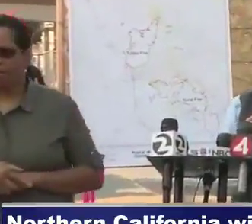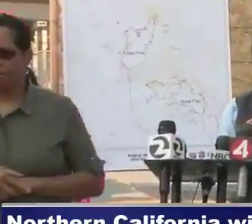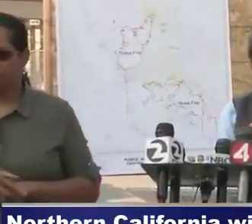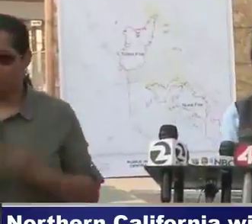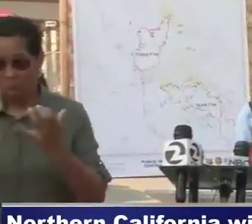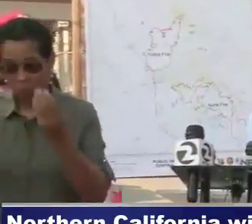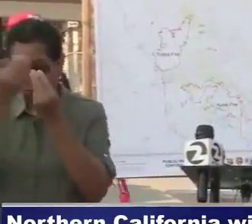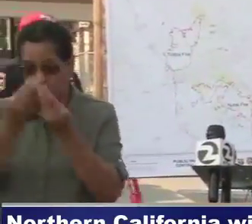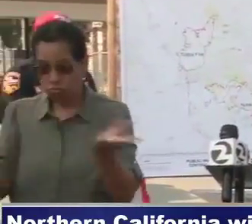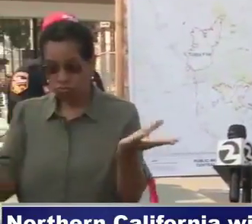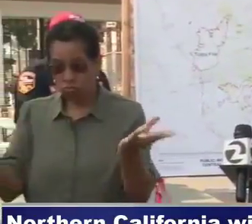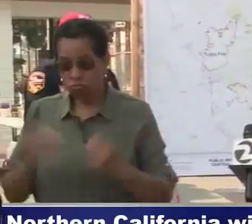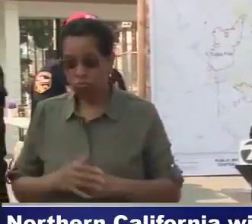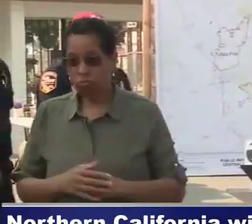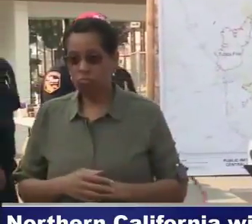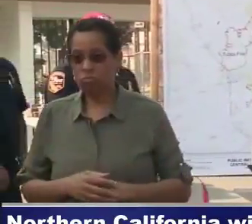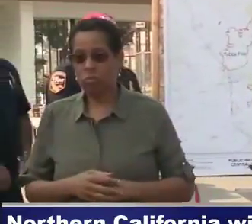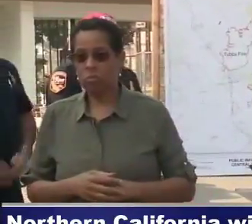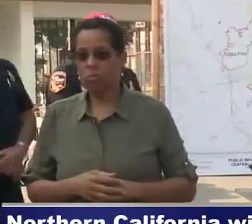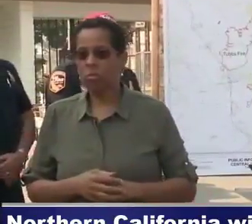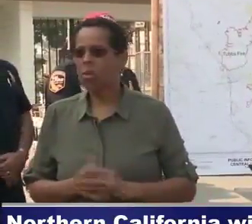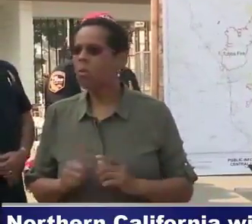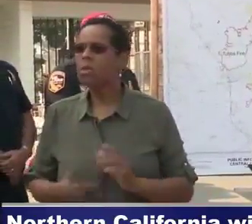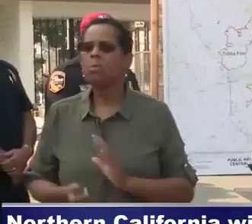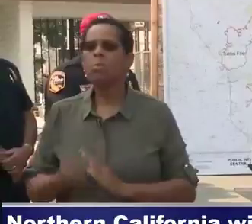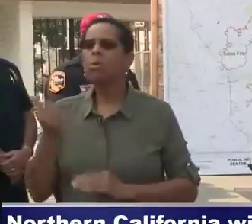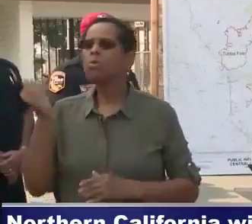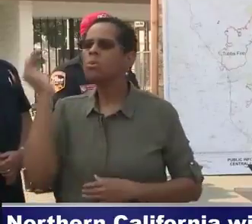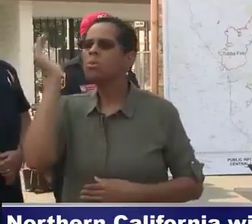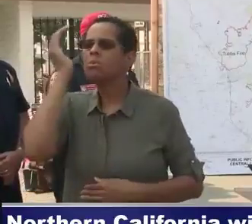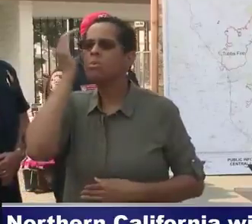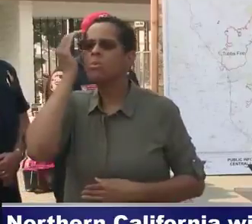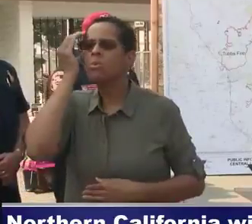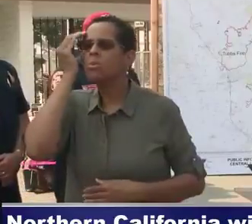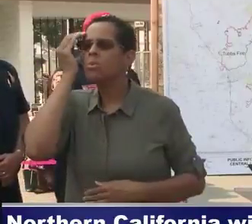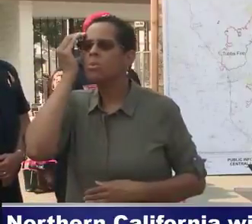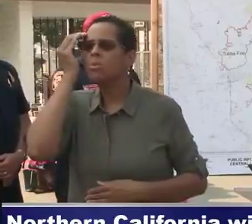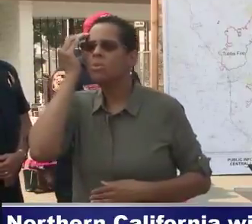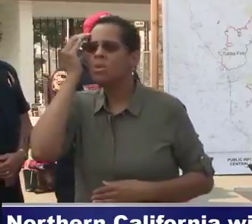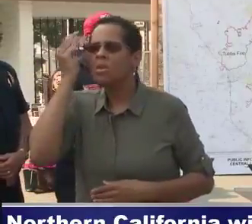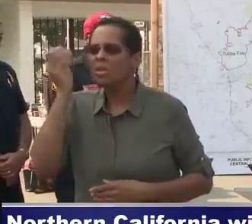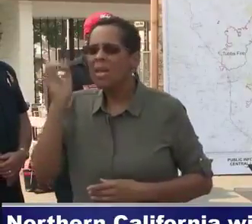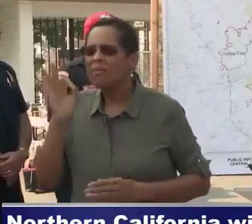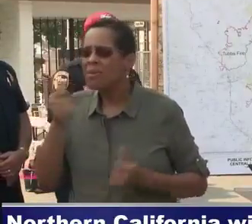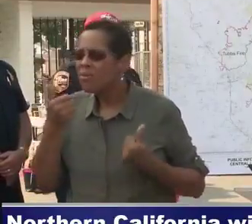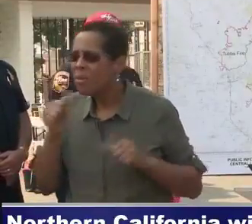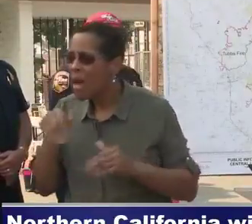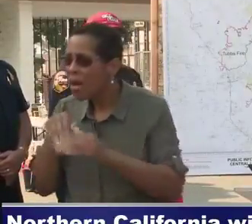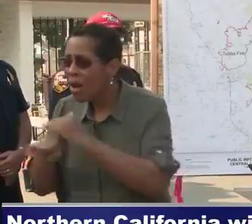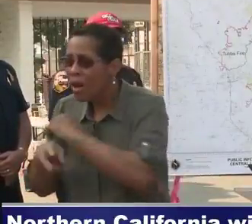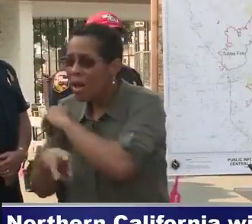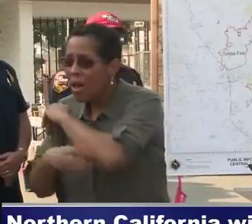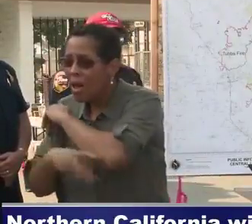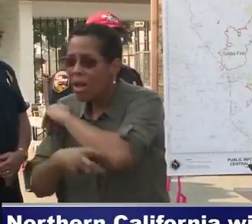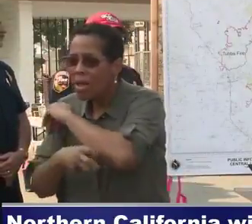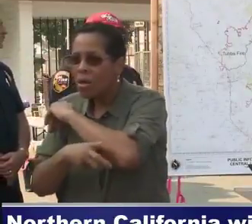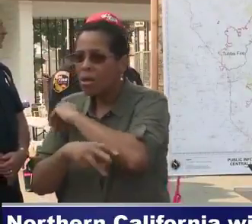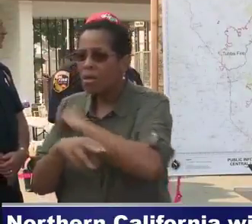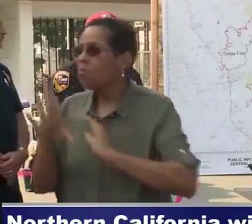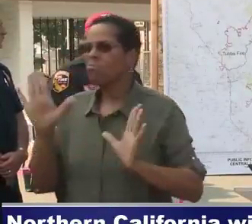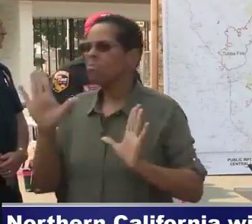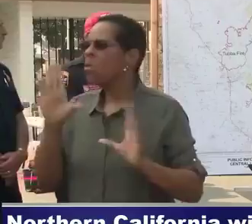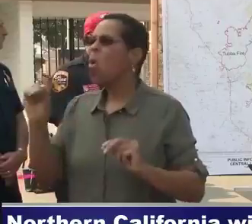the message that should be loud and clear is that no looting is going to be tolerated in this county. You've heard it from law